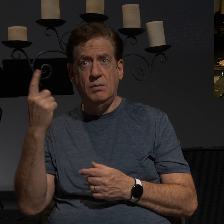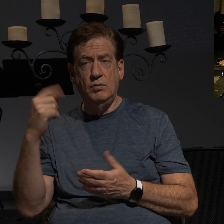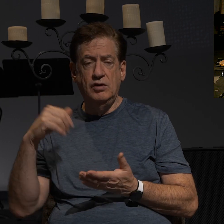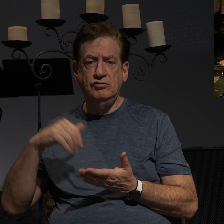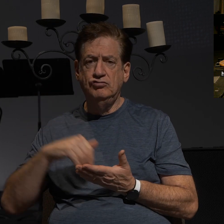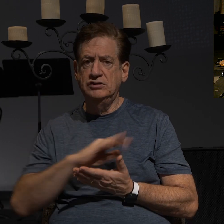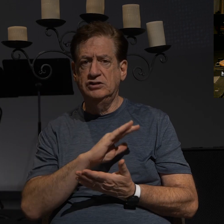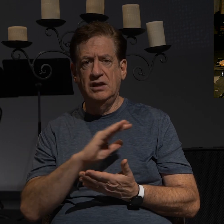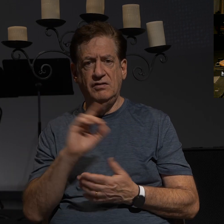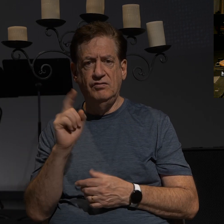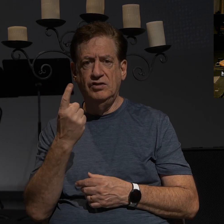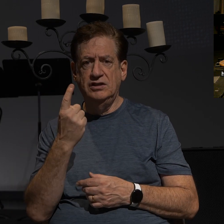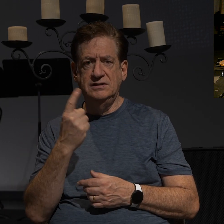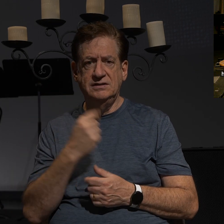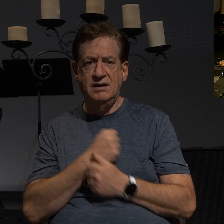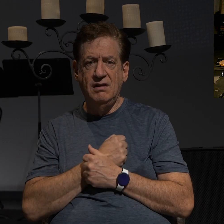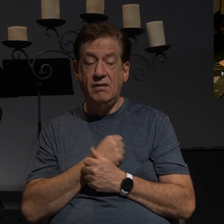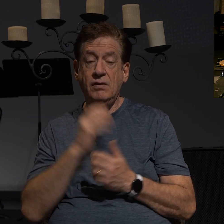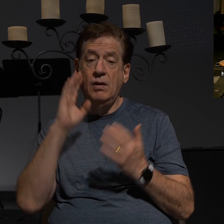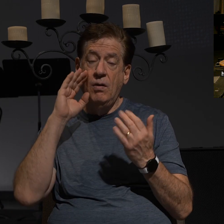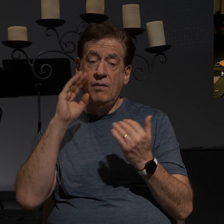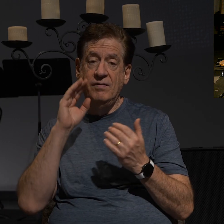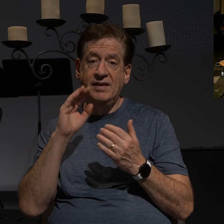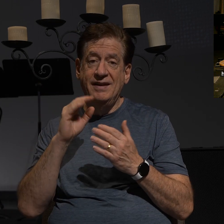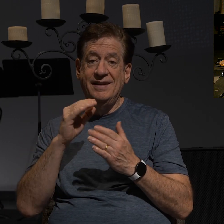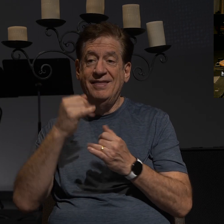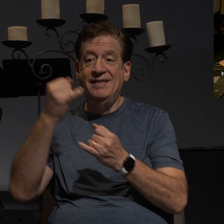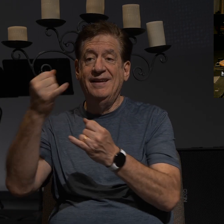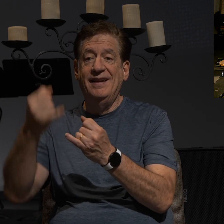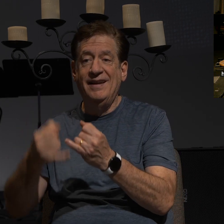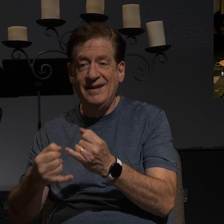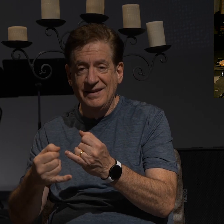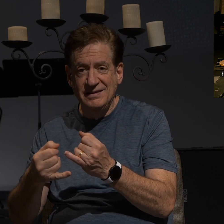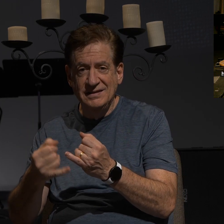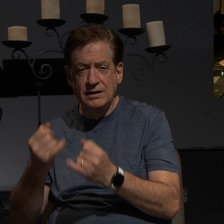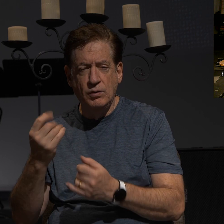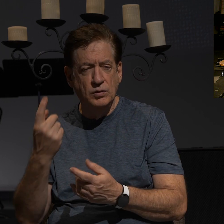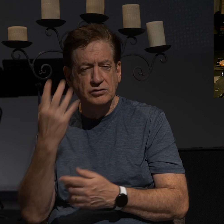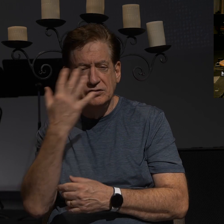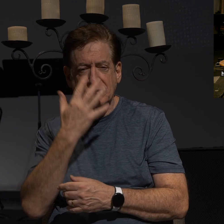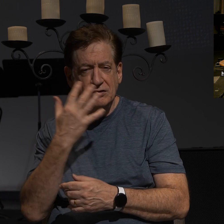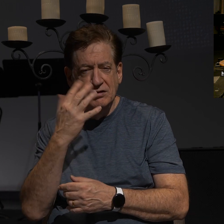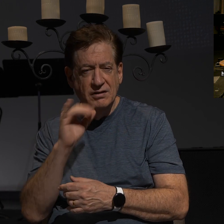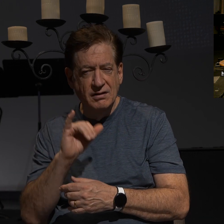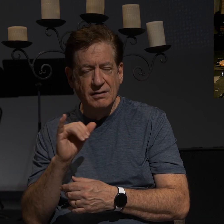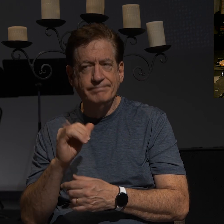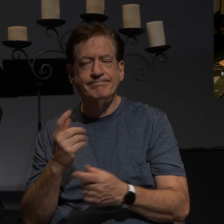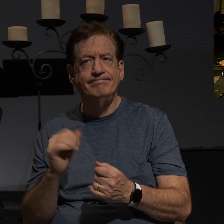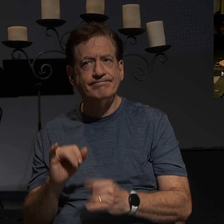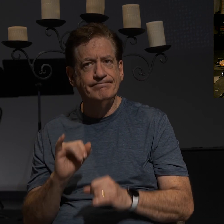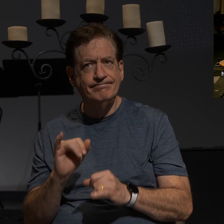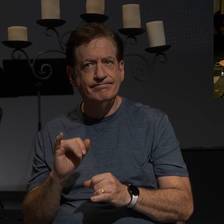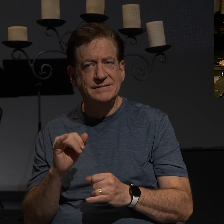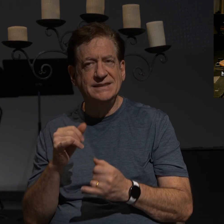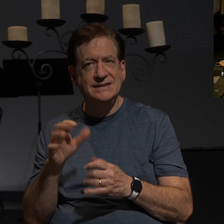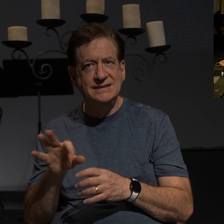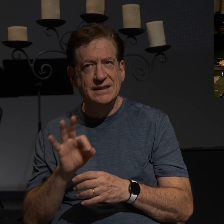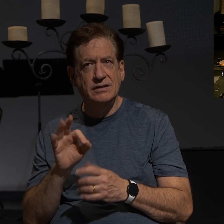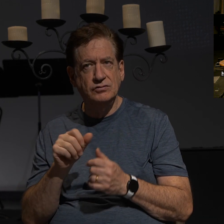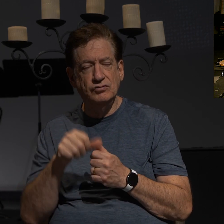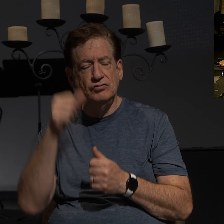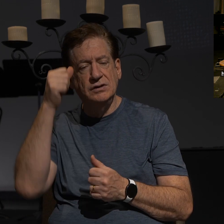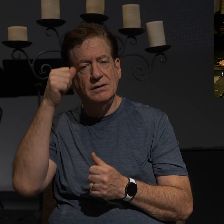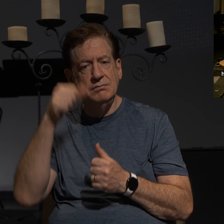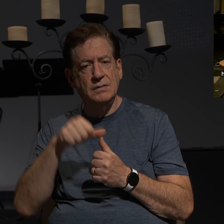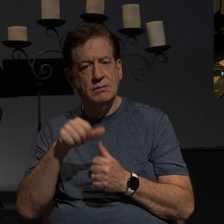first love? And then hopefully on the back end, see, what does it look like? What will it take to remember